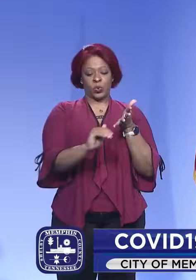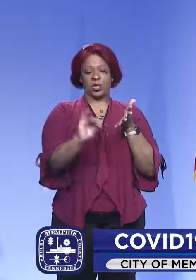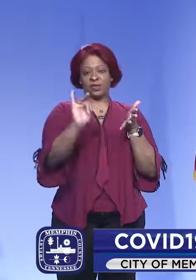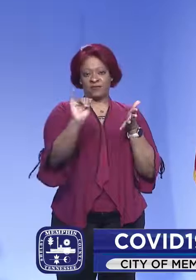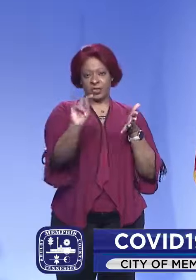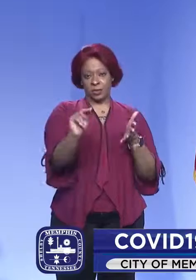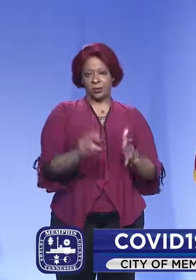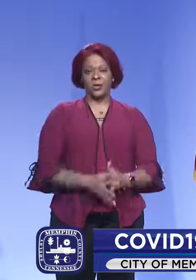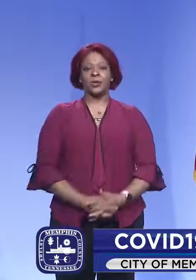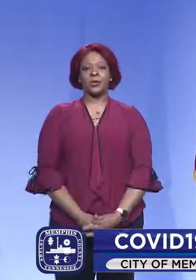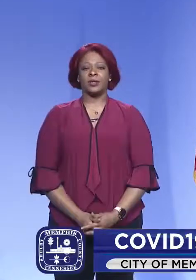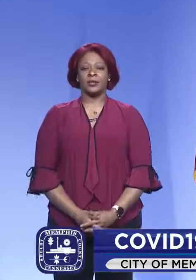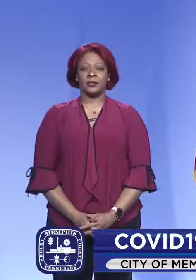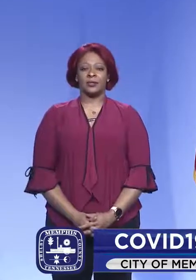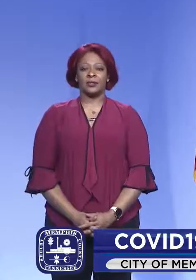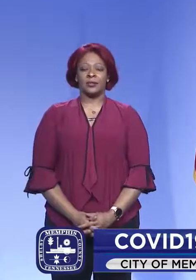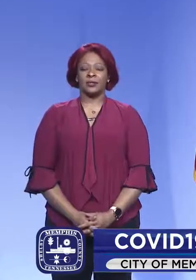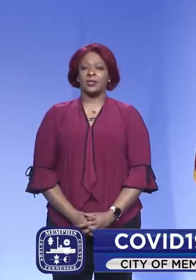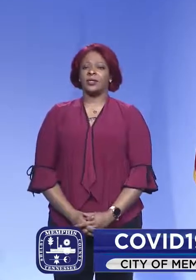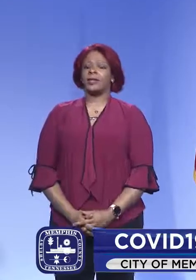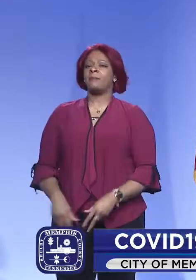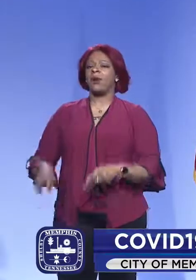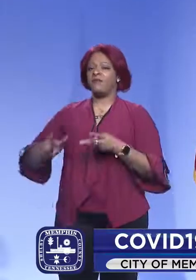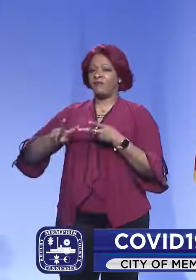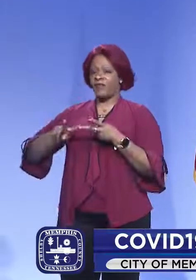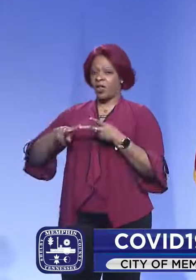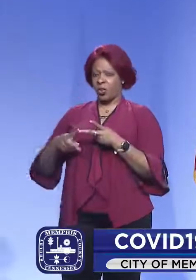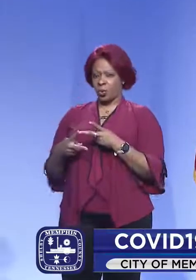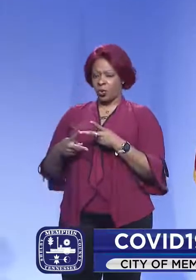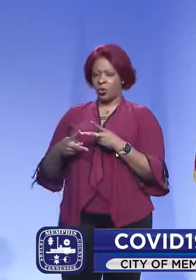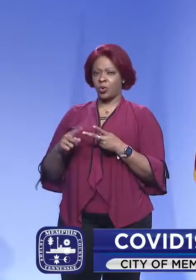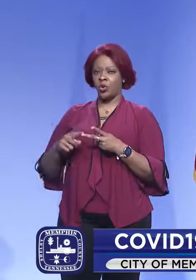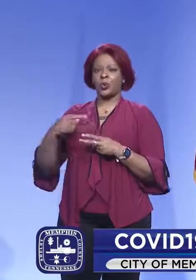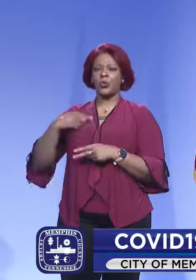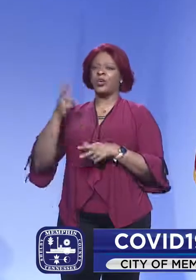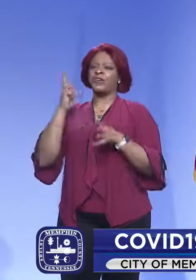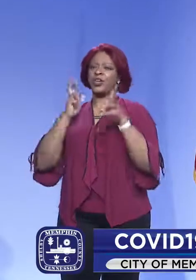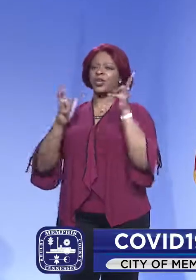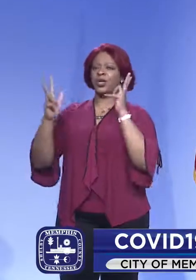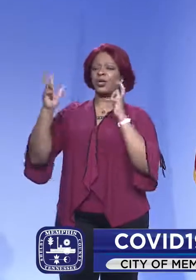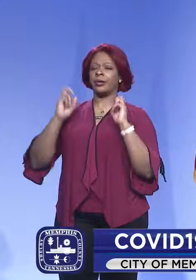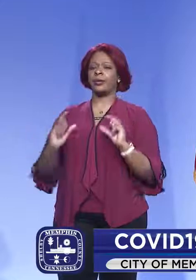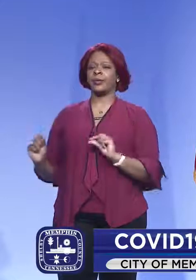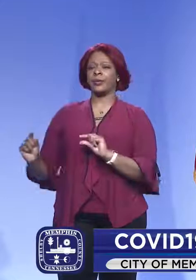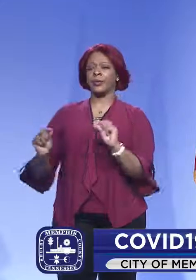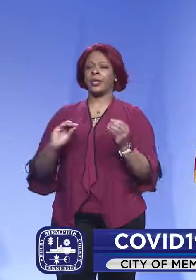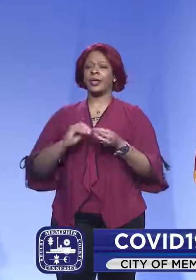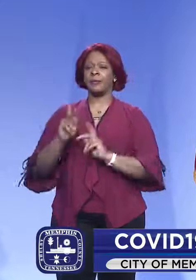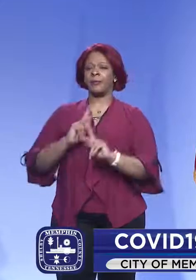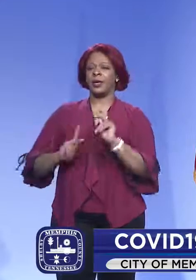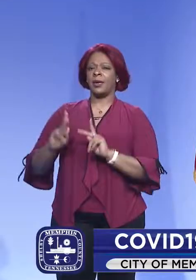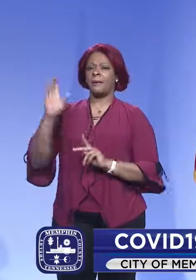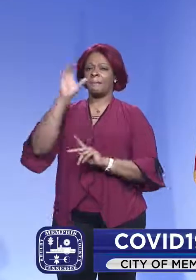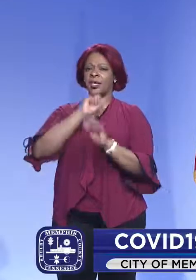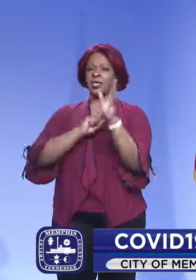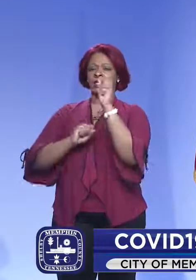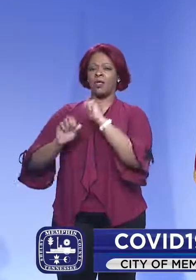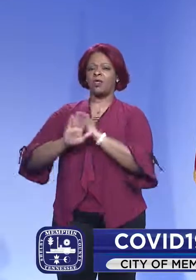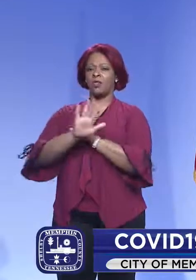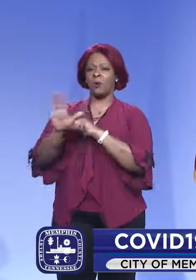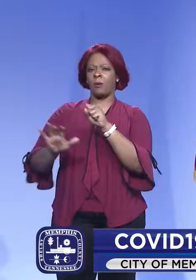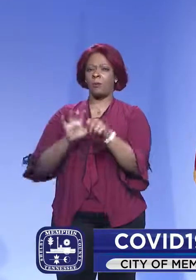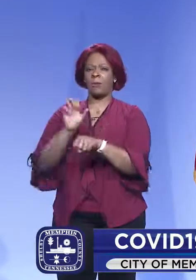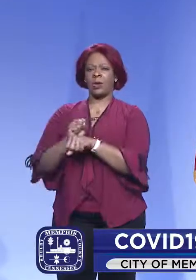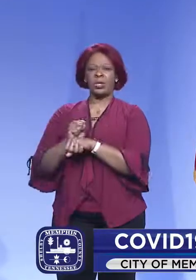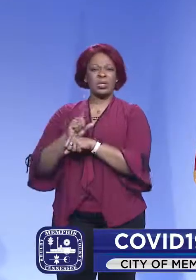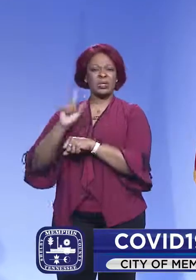January. And then my follow-up is, we're hearing that a number of people are missing their appointments. Can you